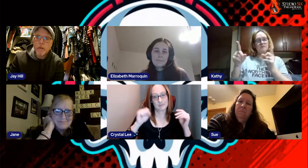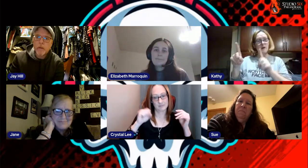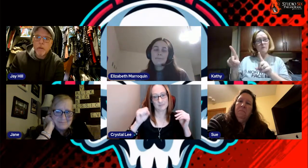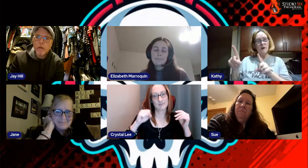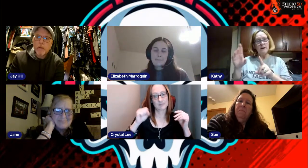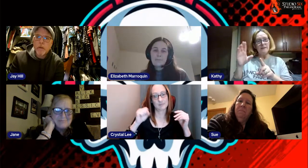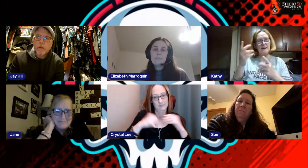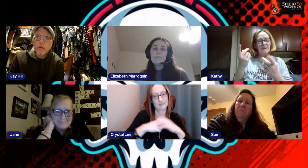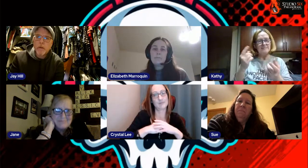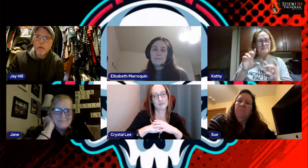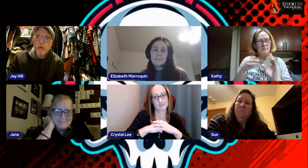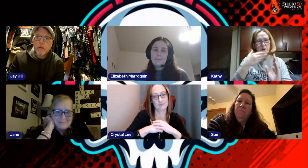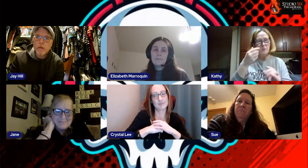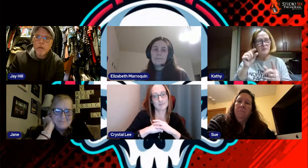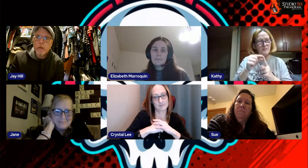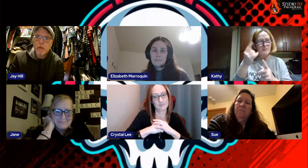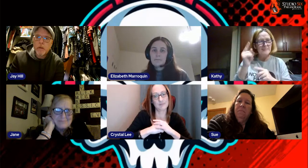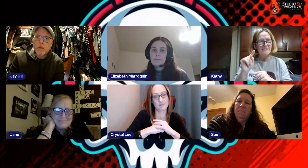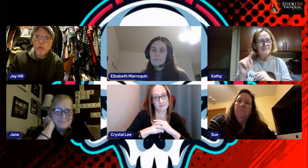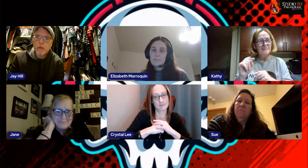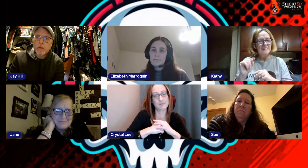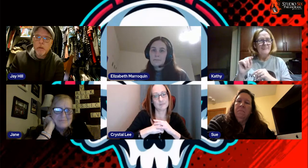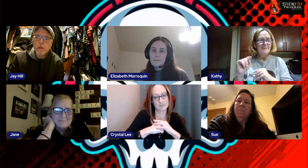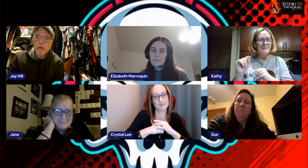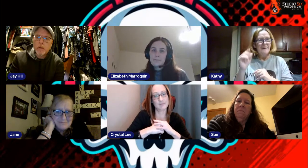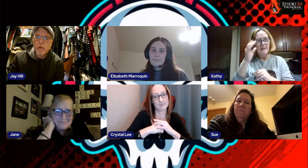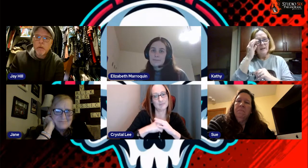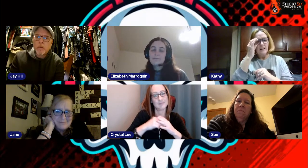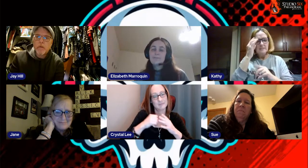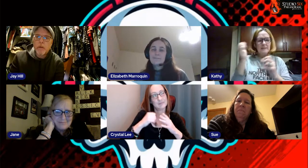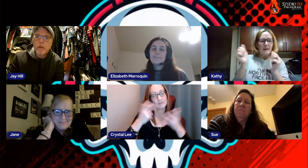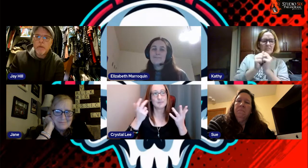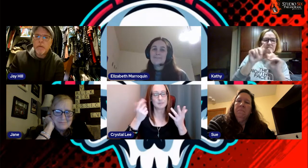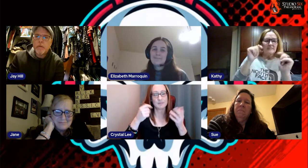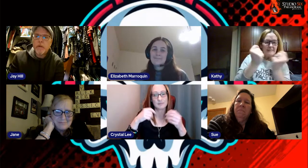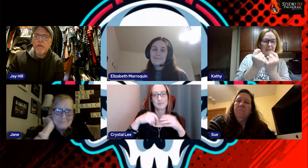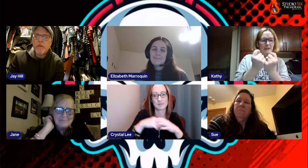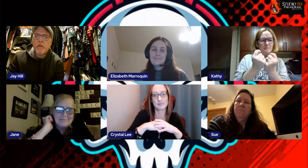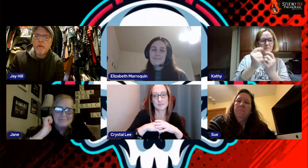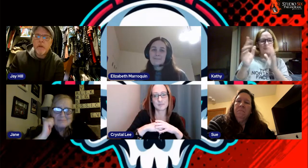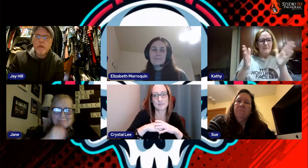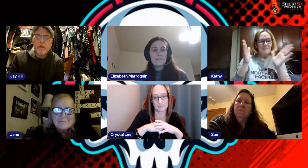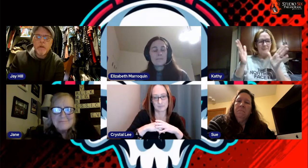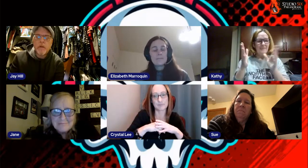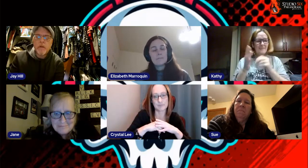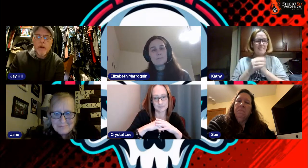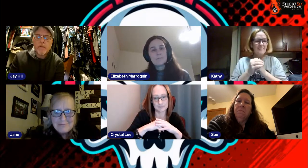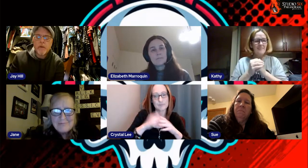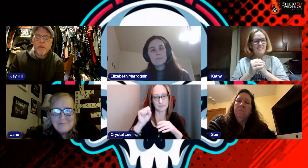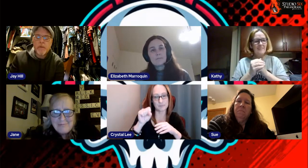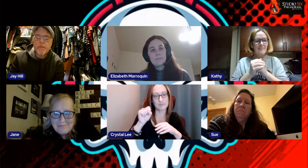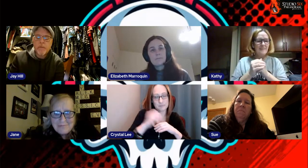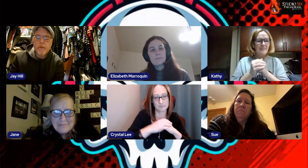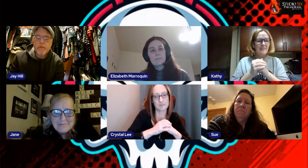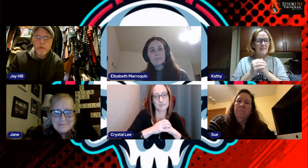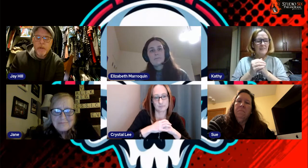picture of what's going on. I guess that's the better word for it. Right. Can you ask